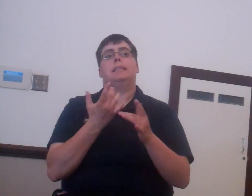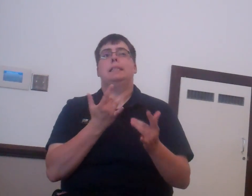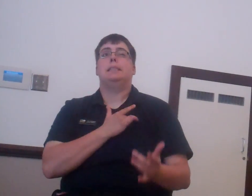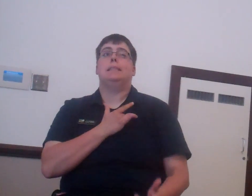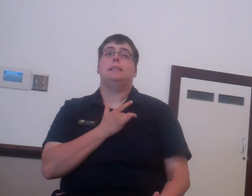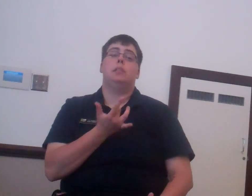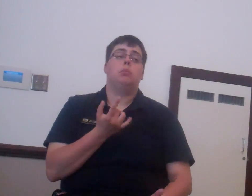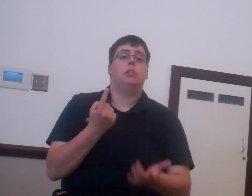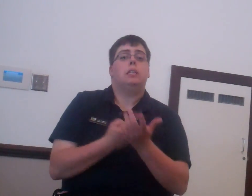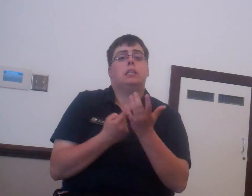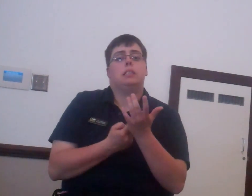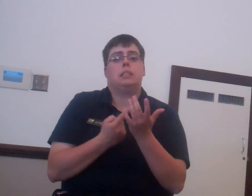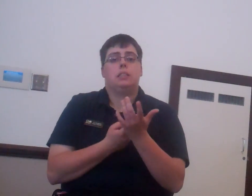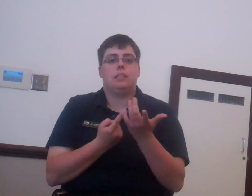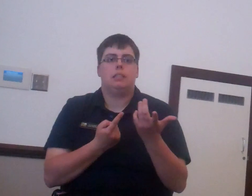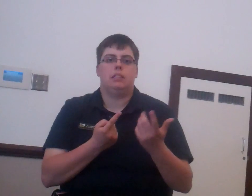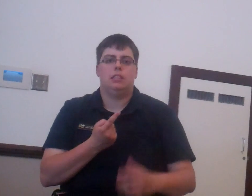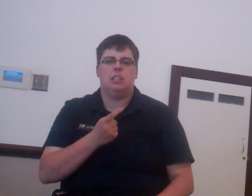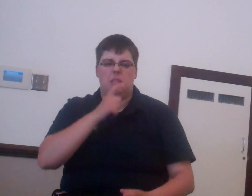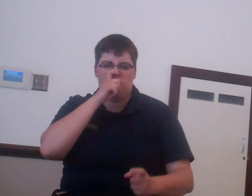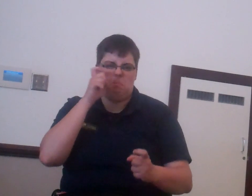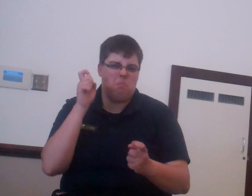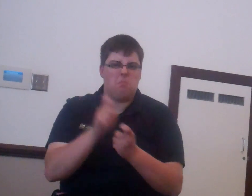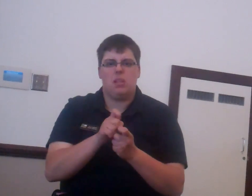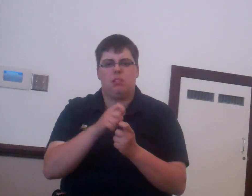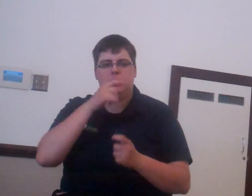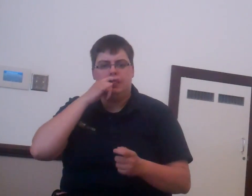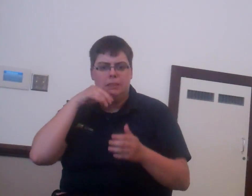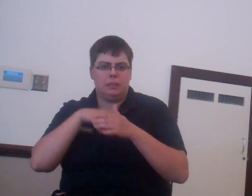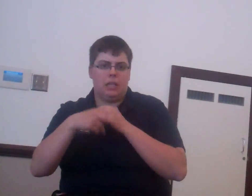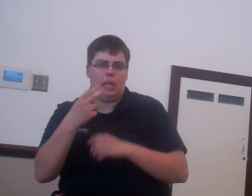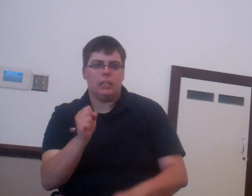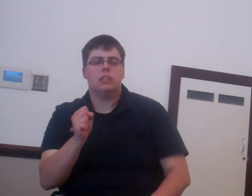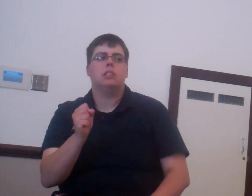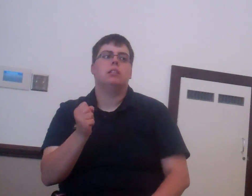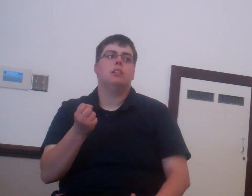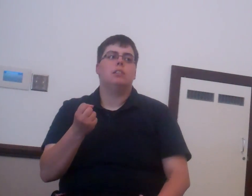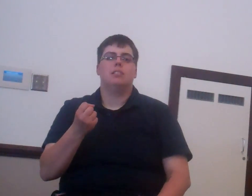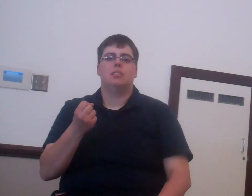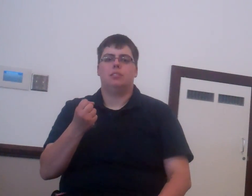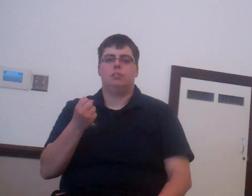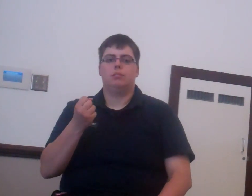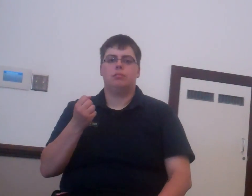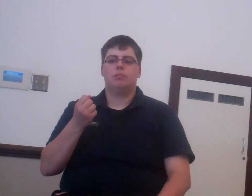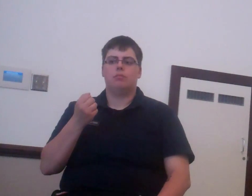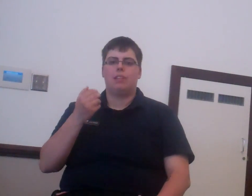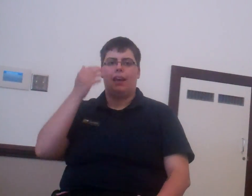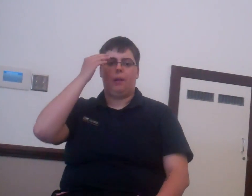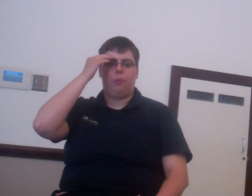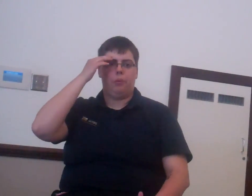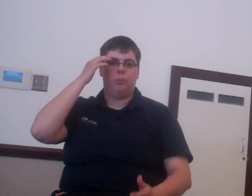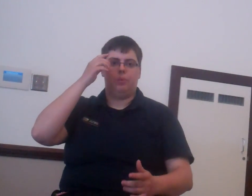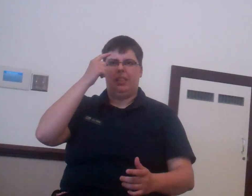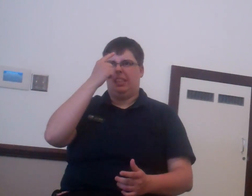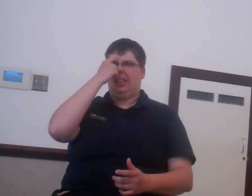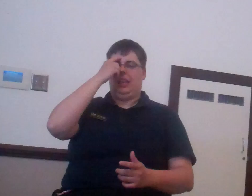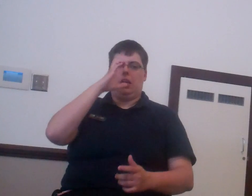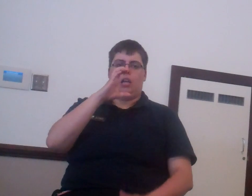the mean kids in high school sometimes, right? Like we're used to kind of thinking about cliques as like snotty kids or something. It has sort of a negative